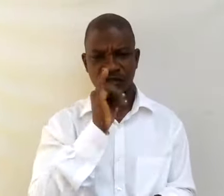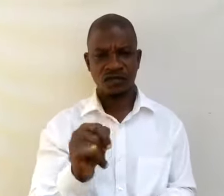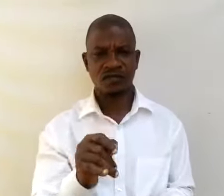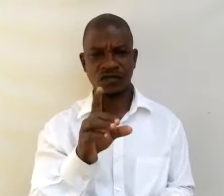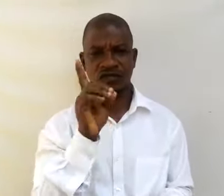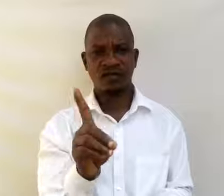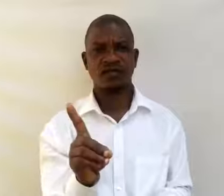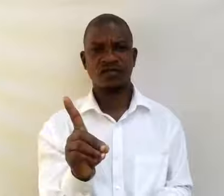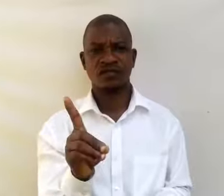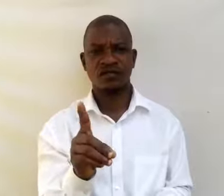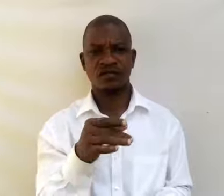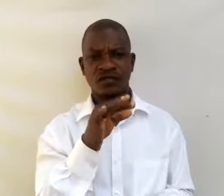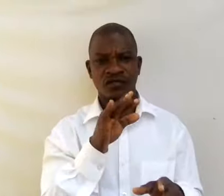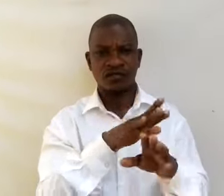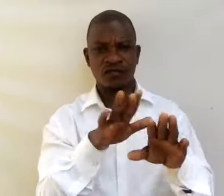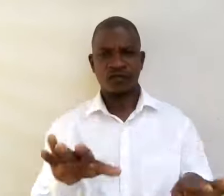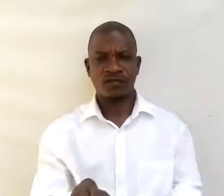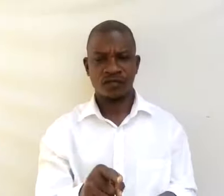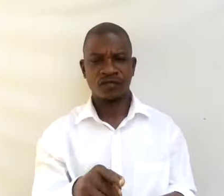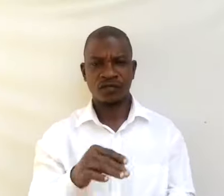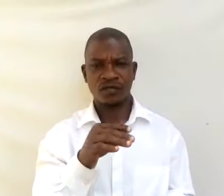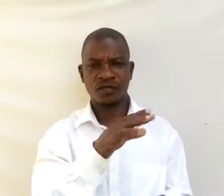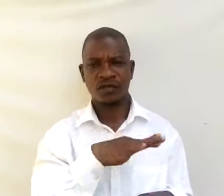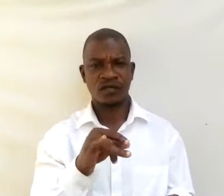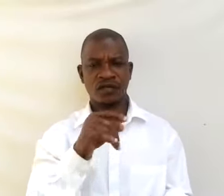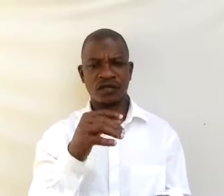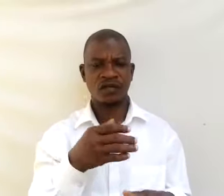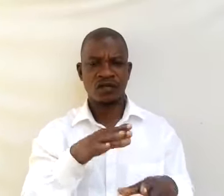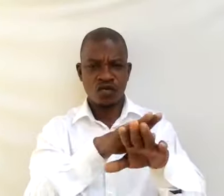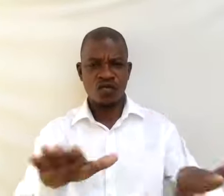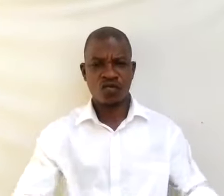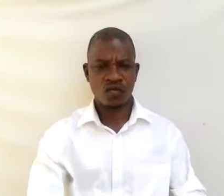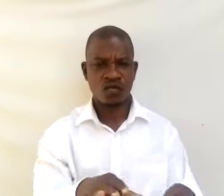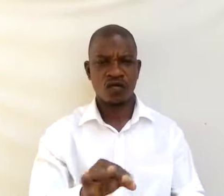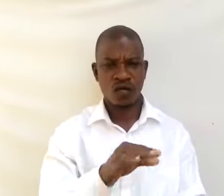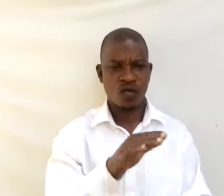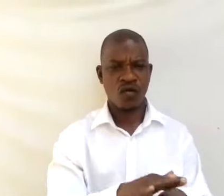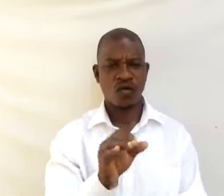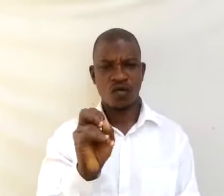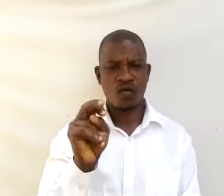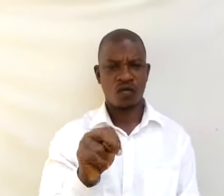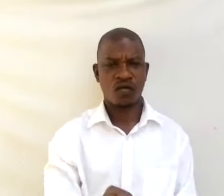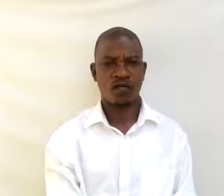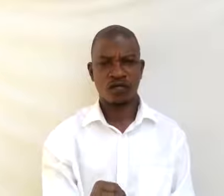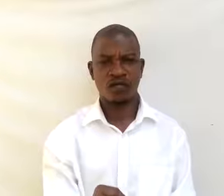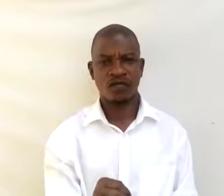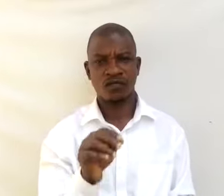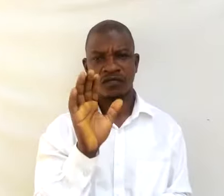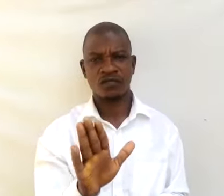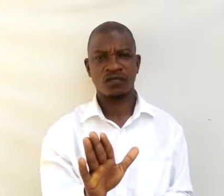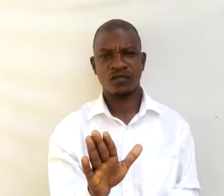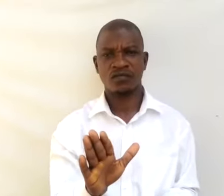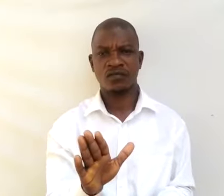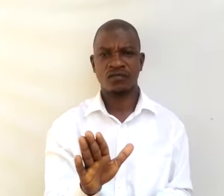D. Fling and swing on. 5.